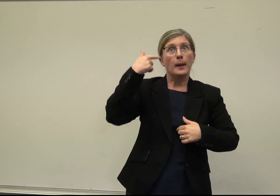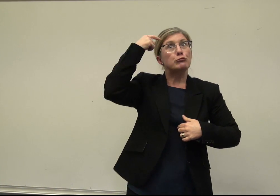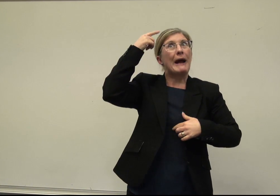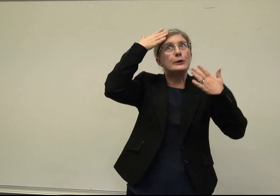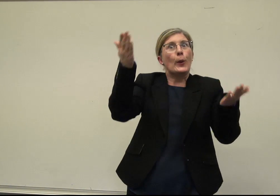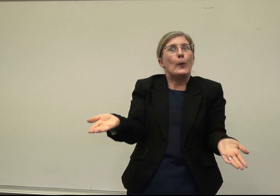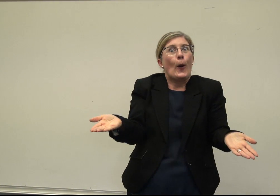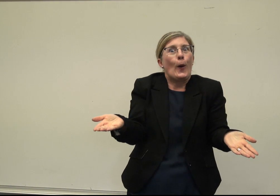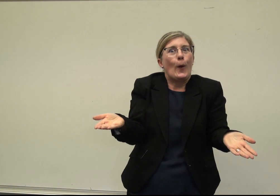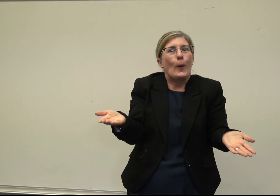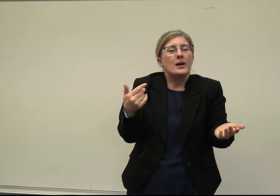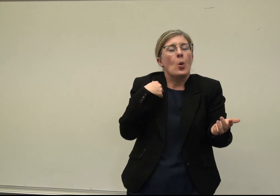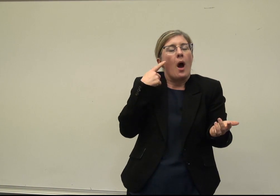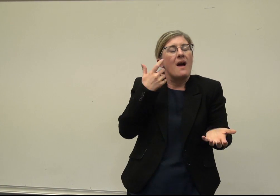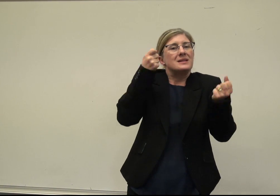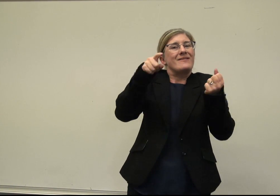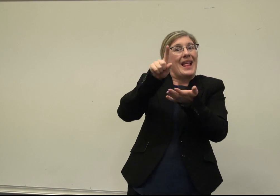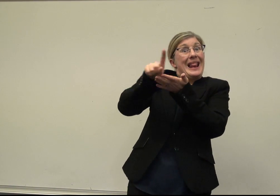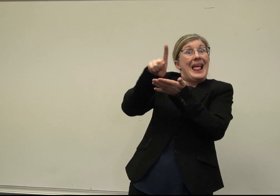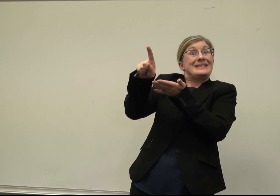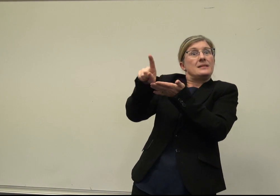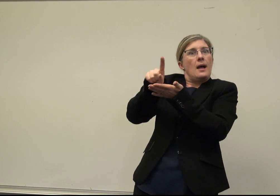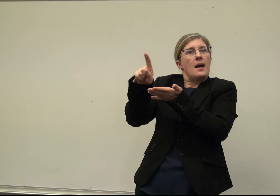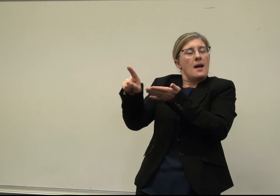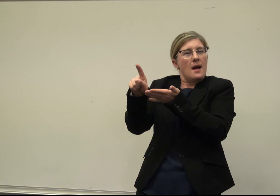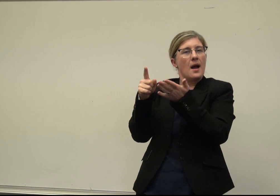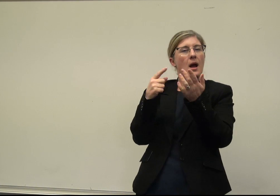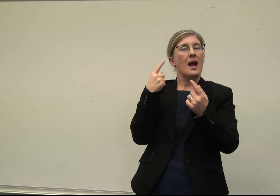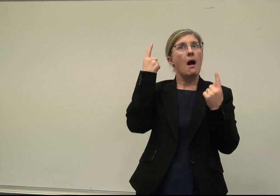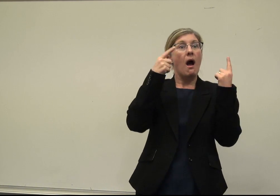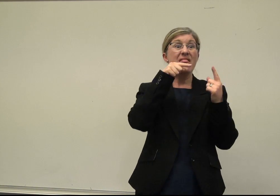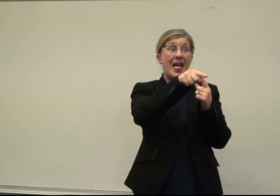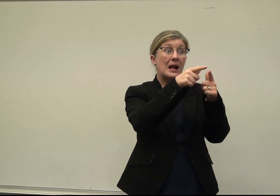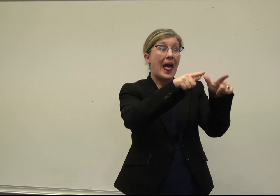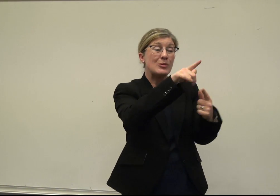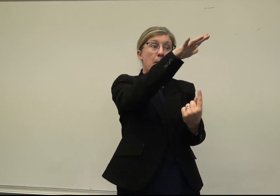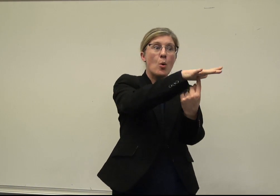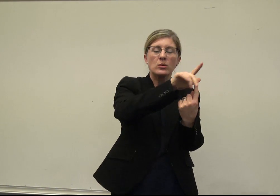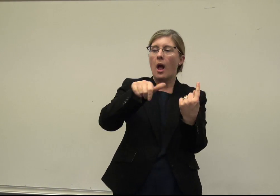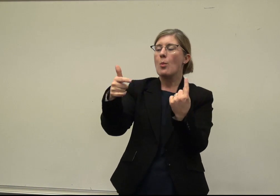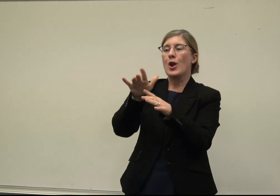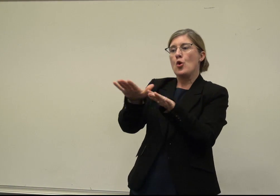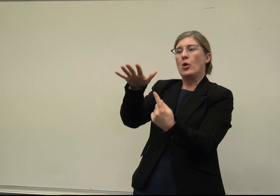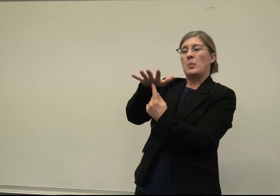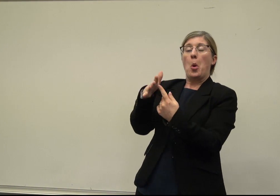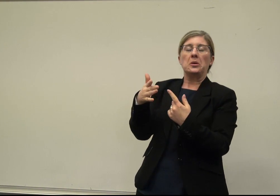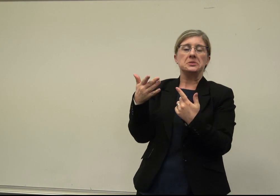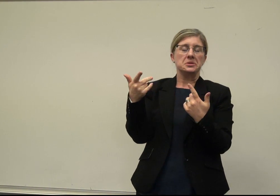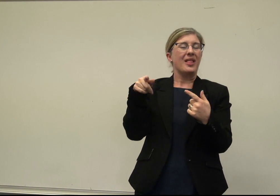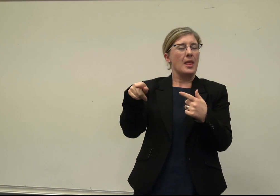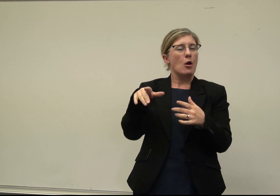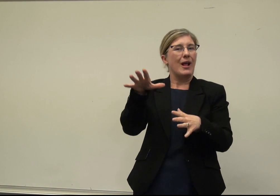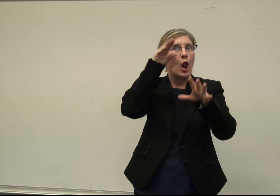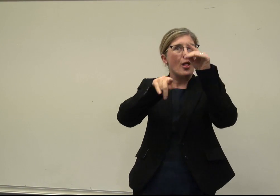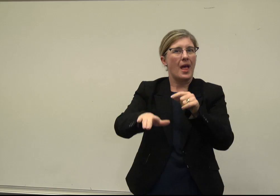It discovers the importance attached to particular languages. But from a cognitive point of view, there